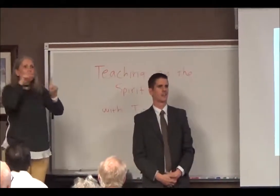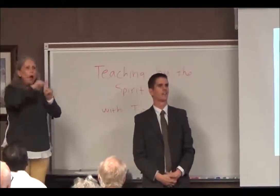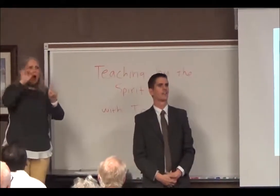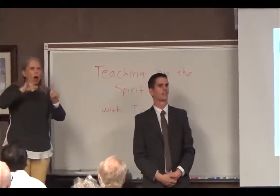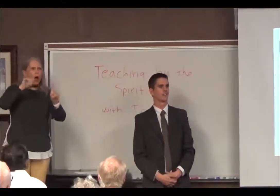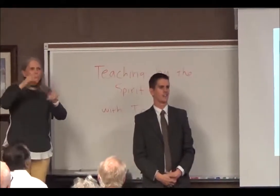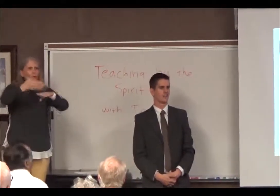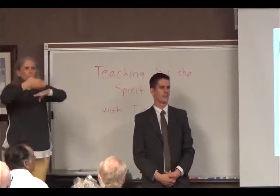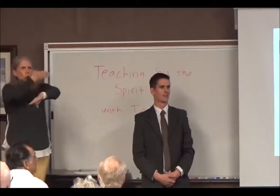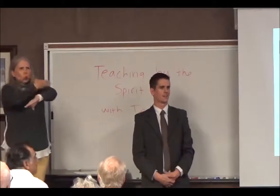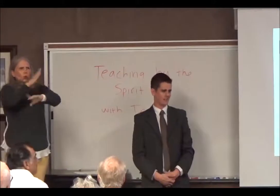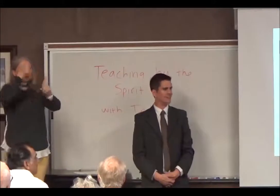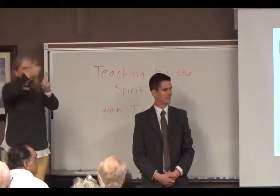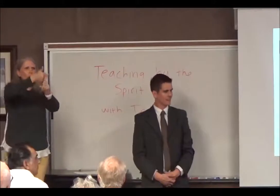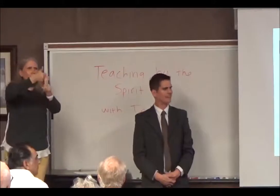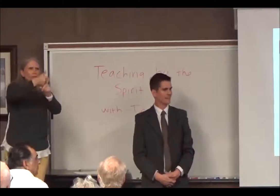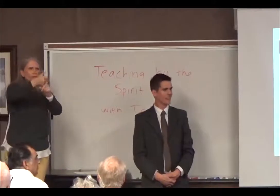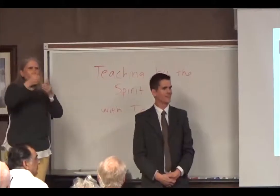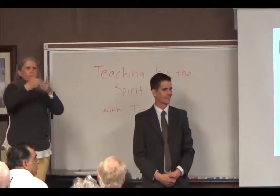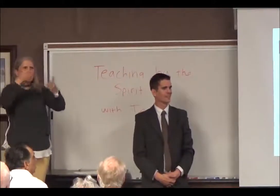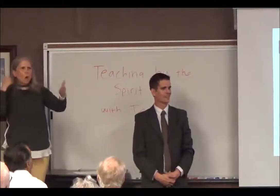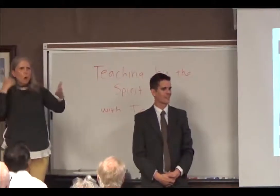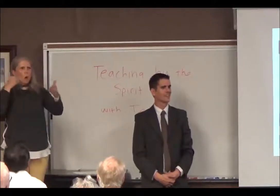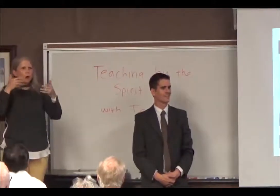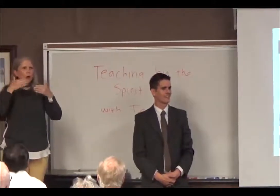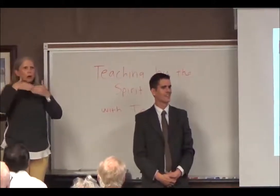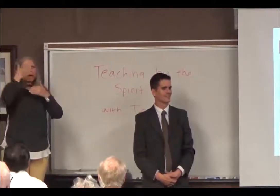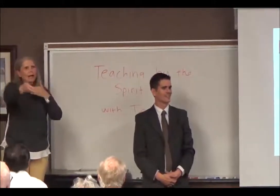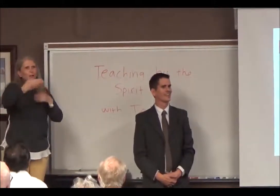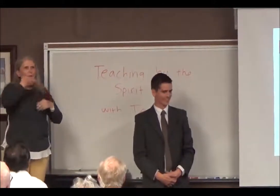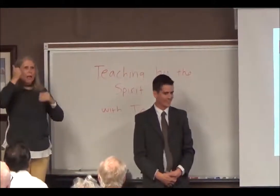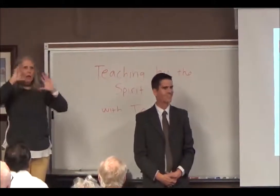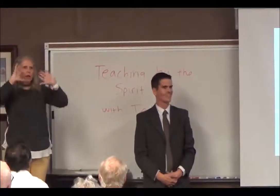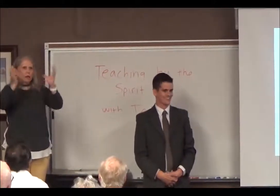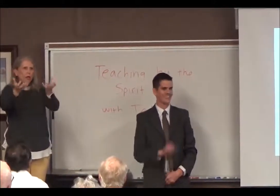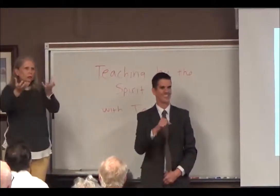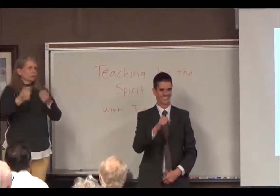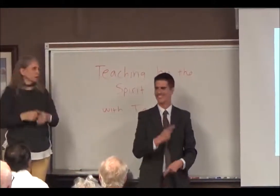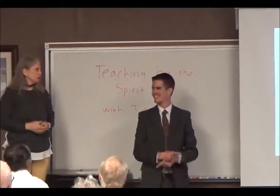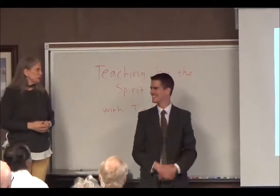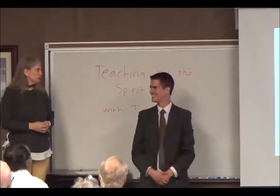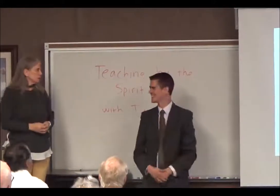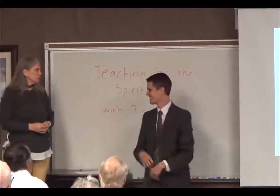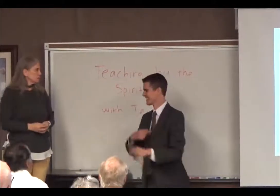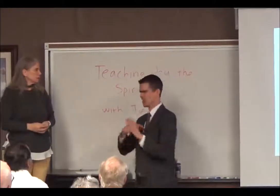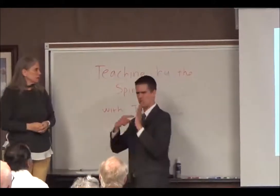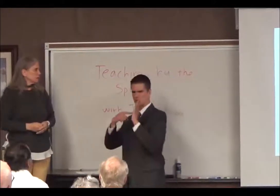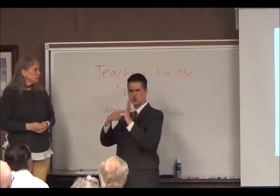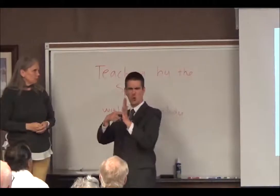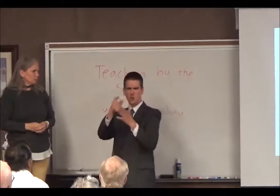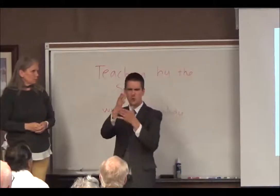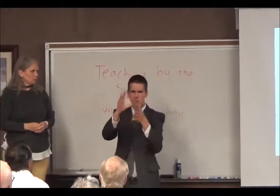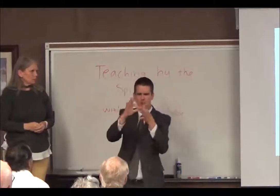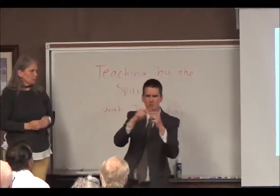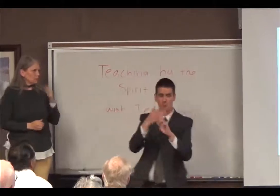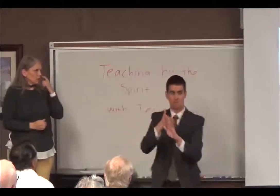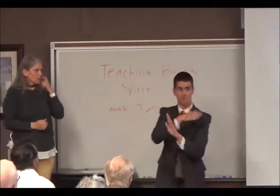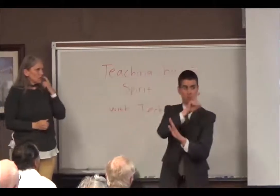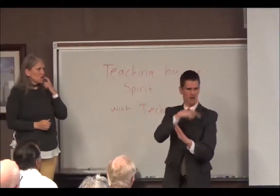With the video, changing prescriptions, improving yourself before the next, you'll do better with the next class. I'm going to show one